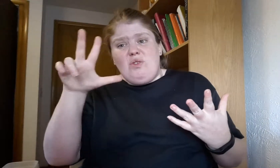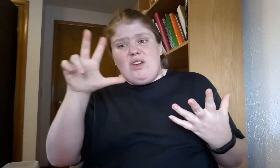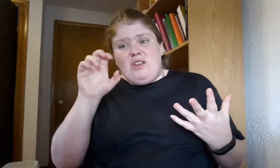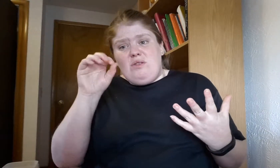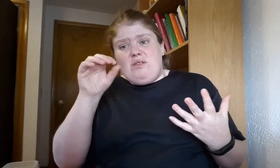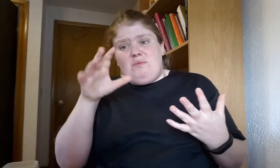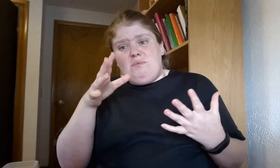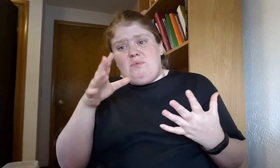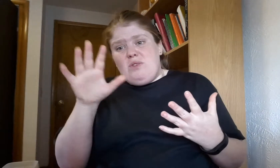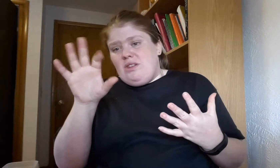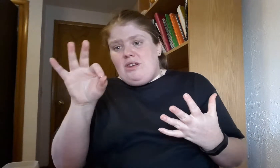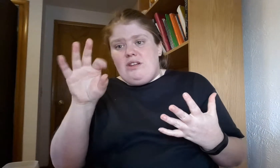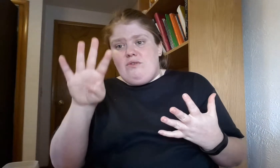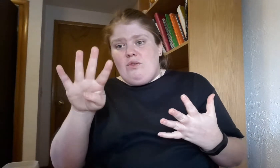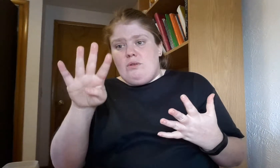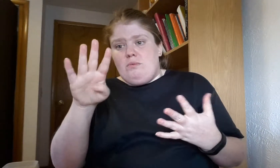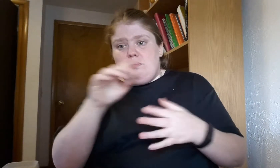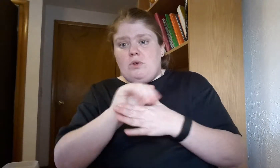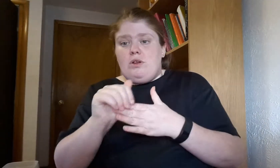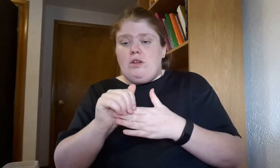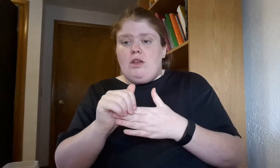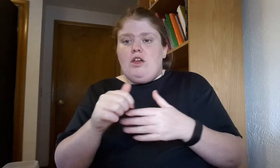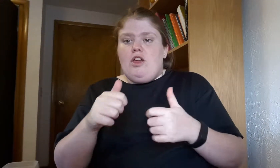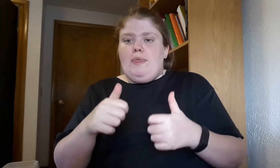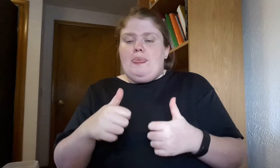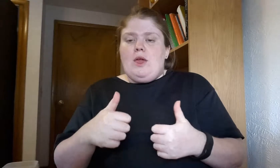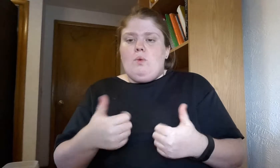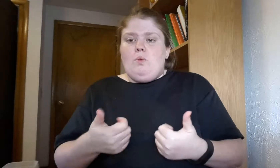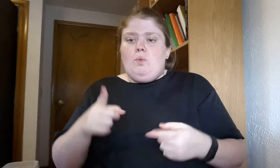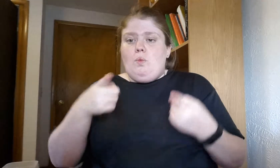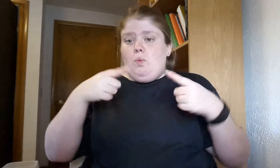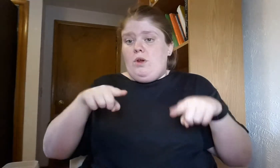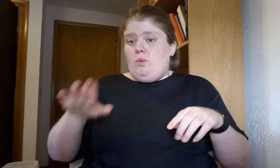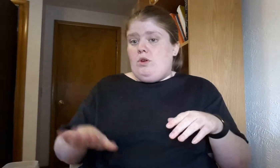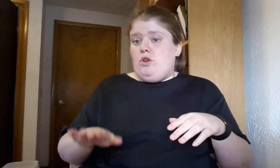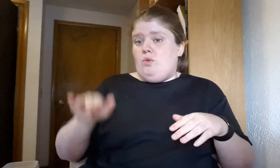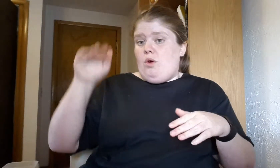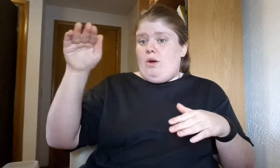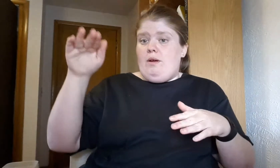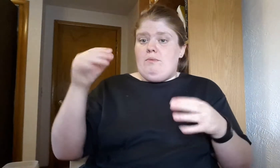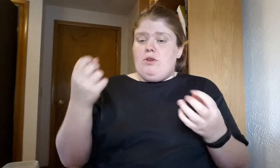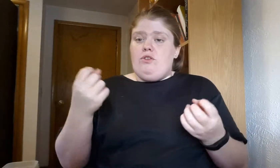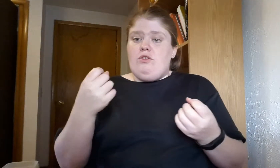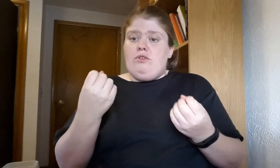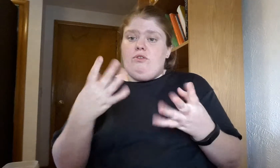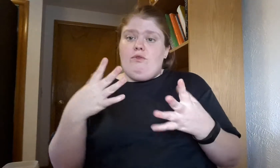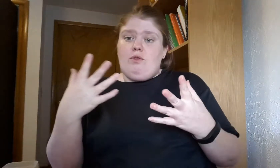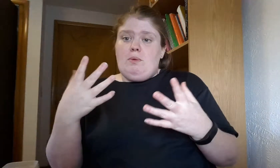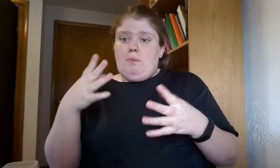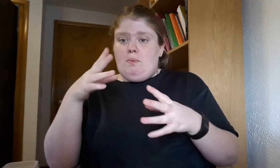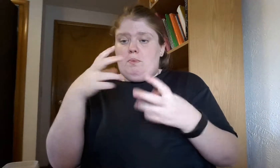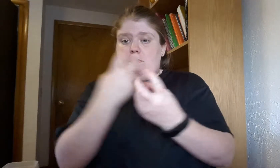throughout our lives, certain bones fuse together to become one. Along with